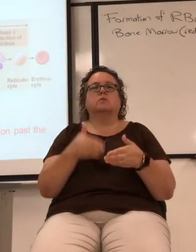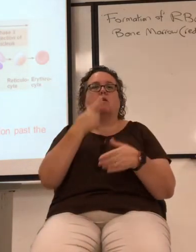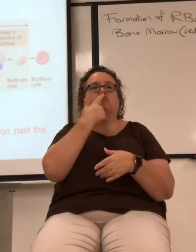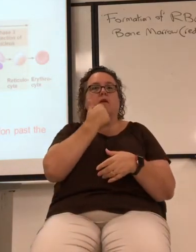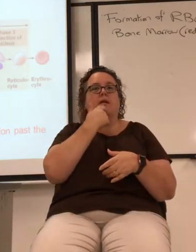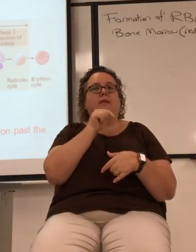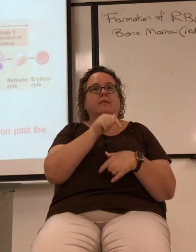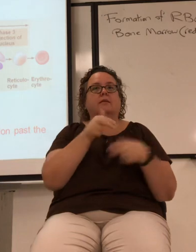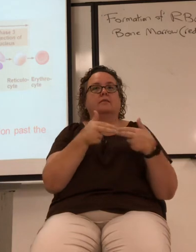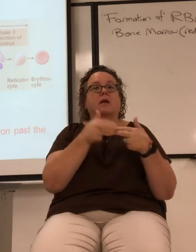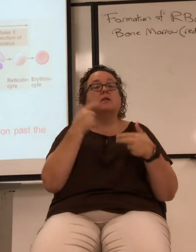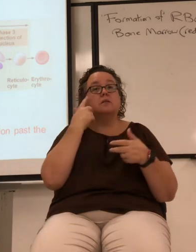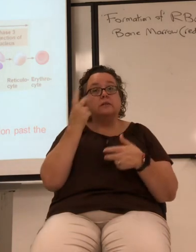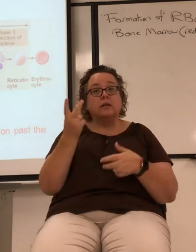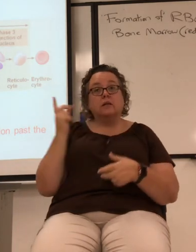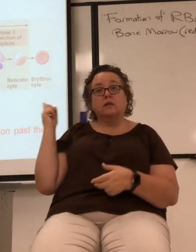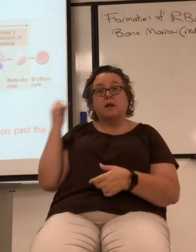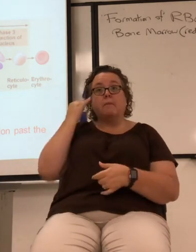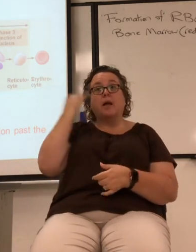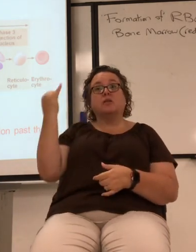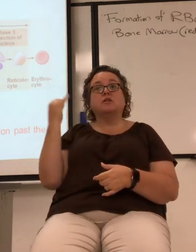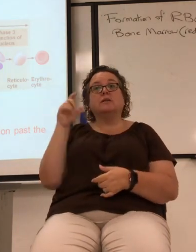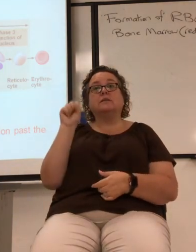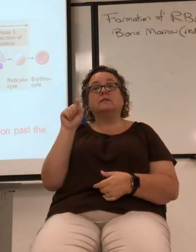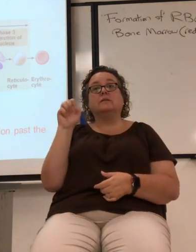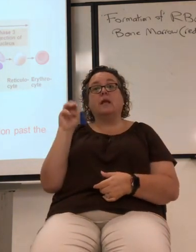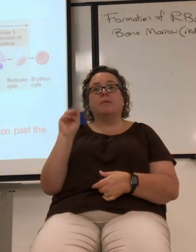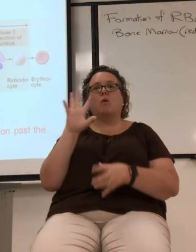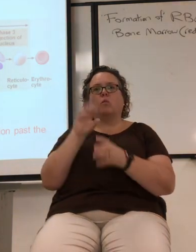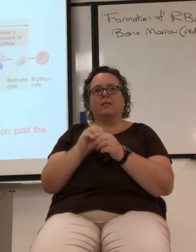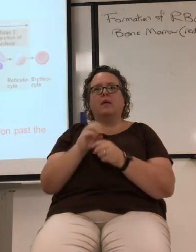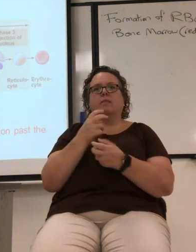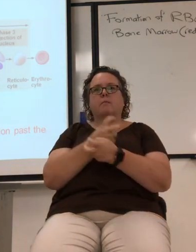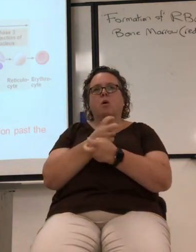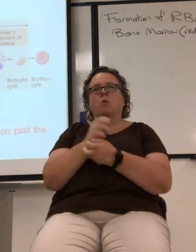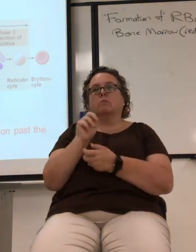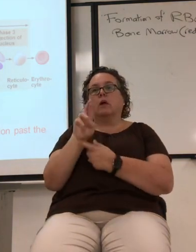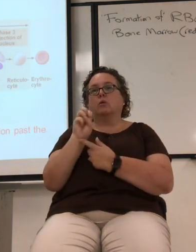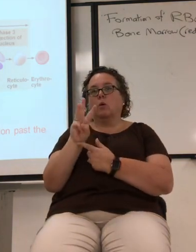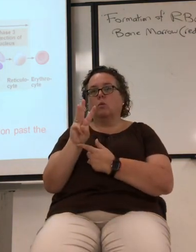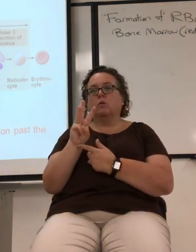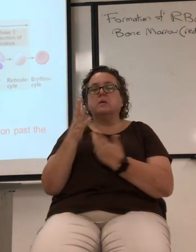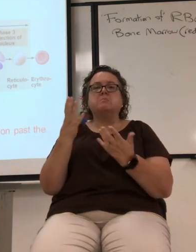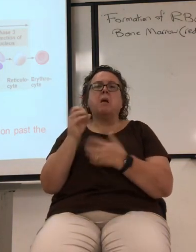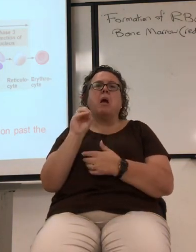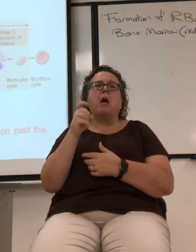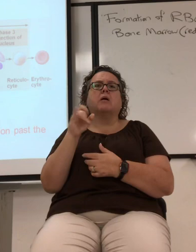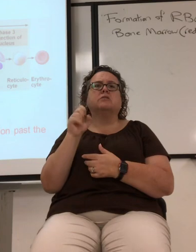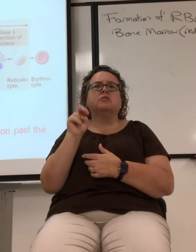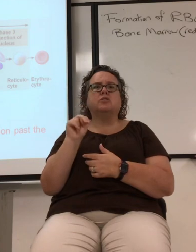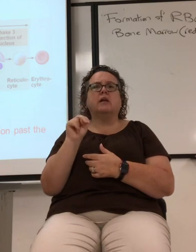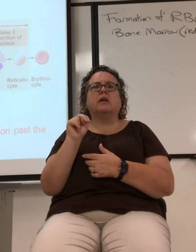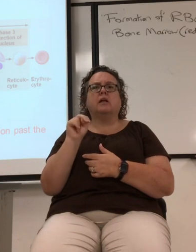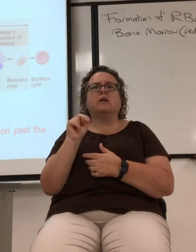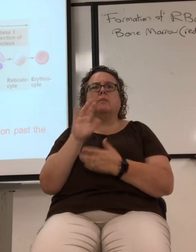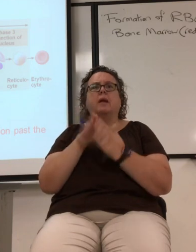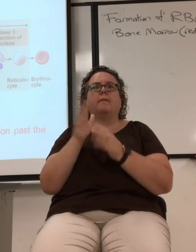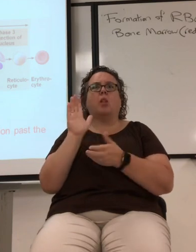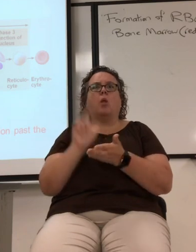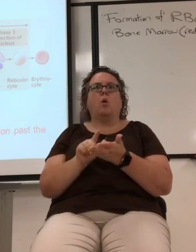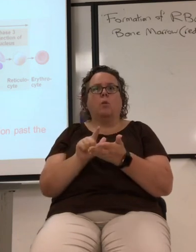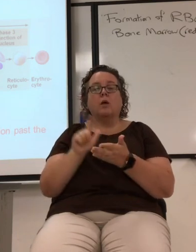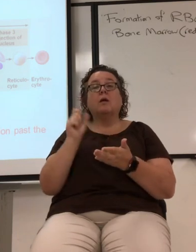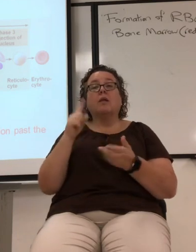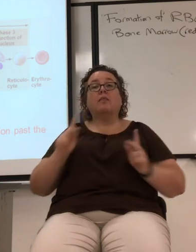here, imagine these stem cells are in the bone marrow. Let's say oxygen tensions get low. The kidney